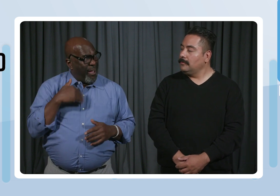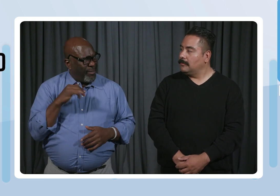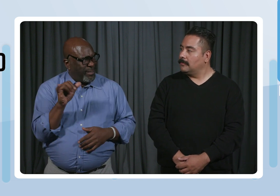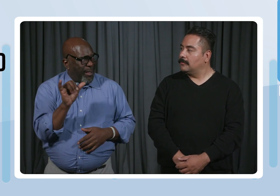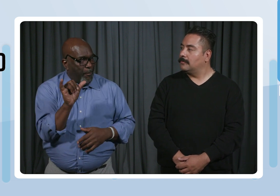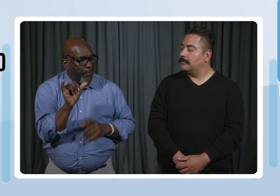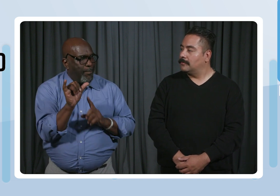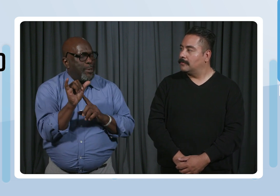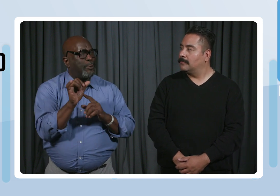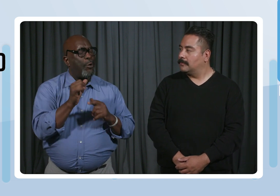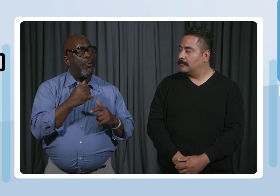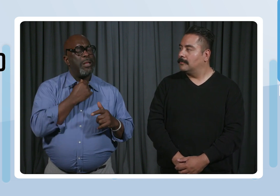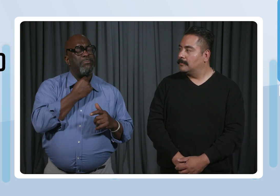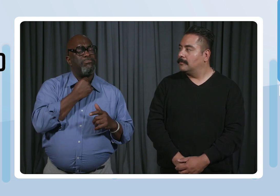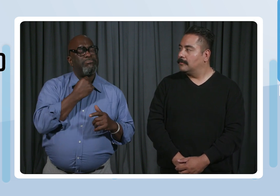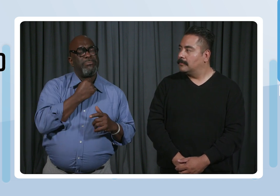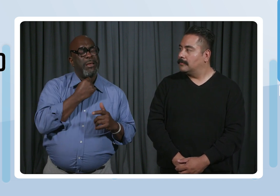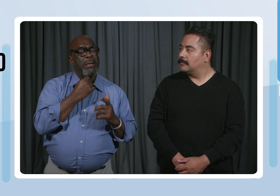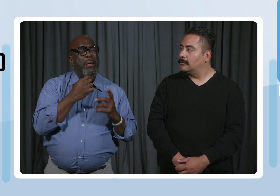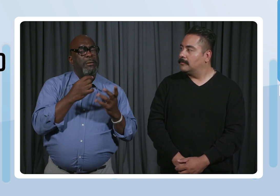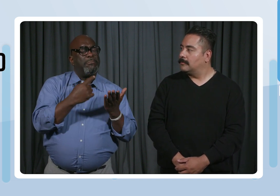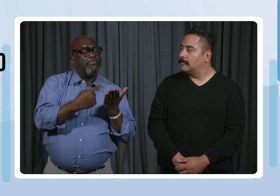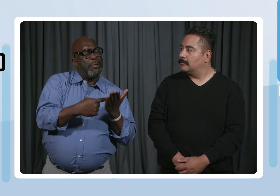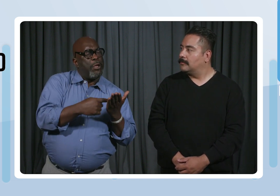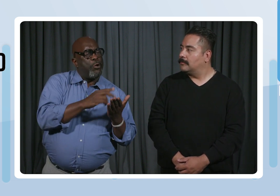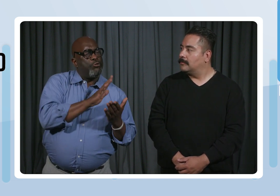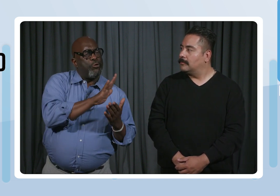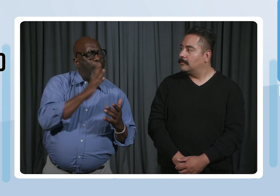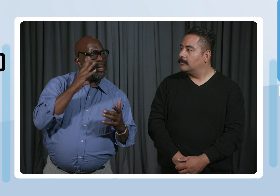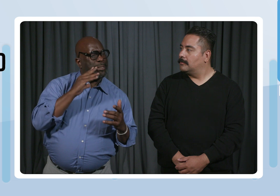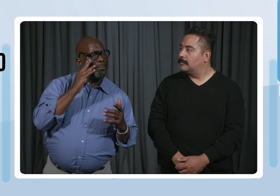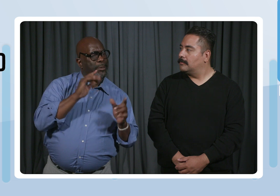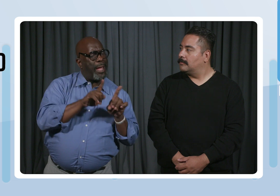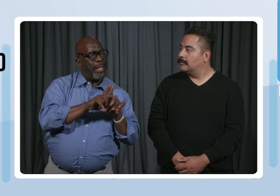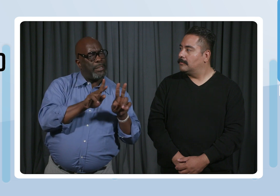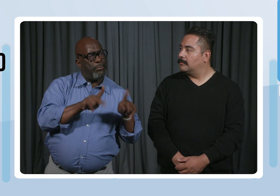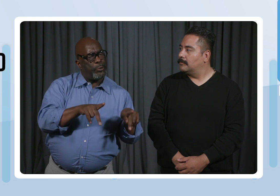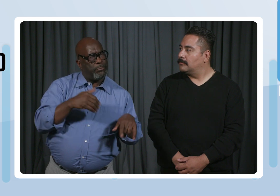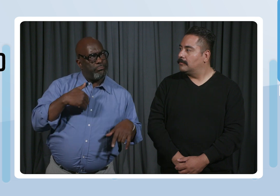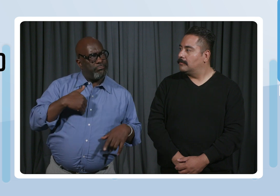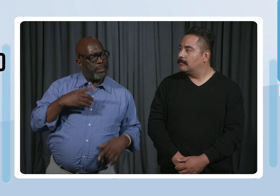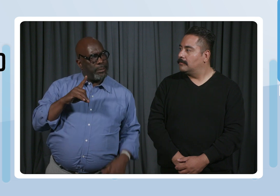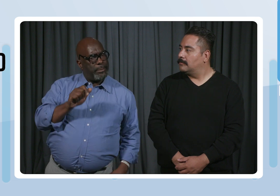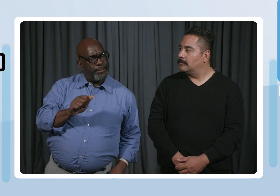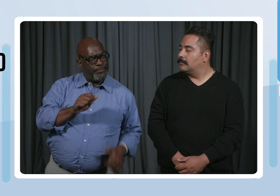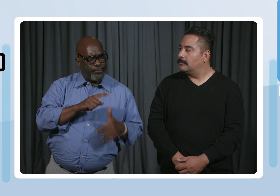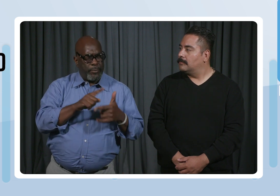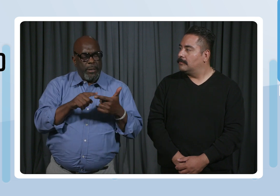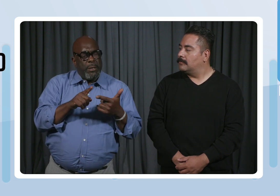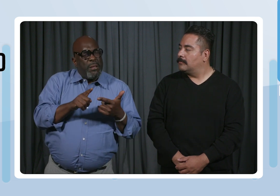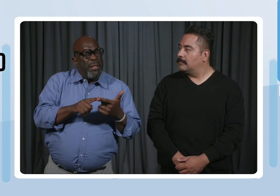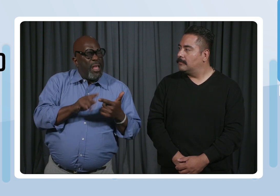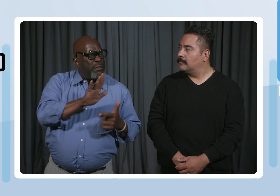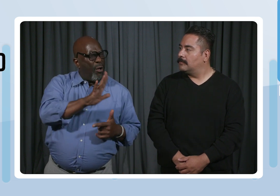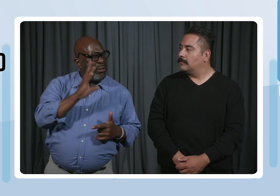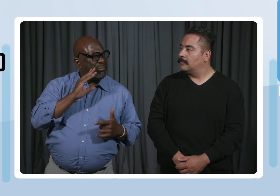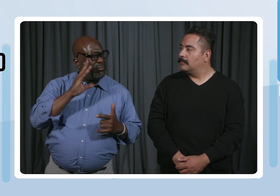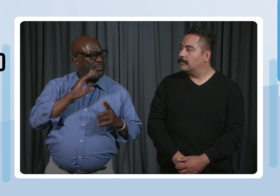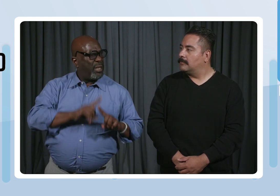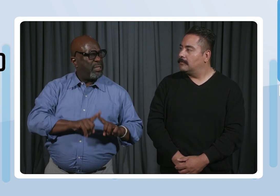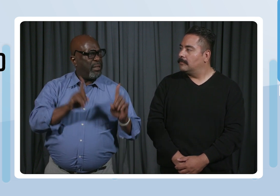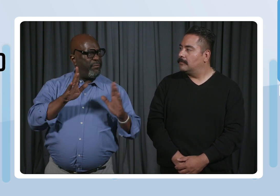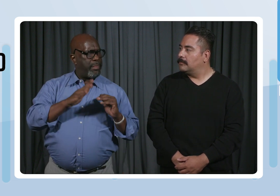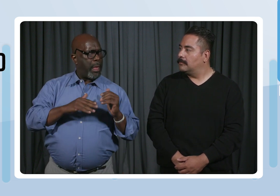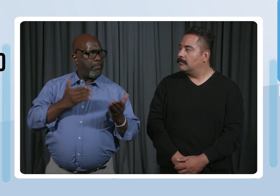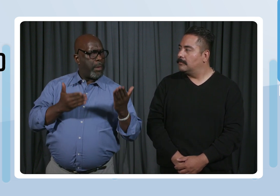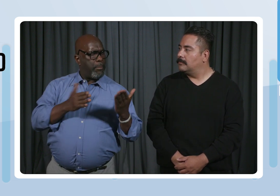just want to talk to you about your experience as someone with a disability and, how your journey was different than